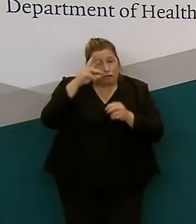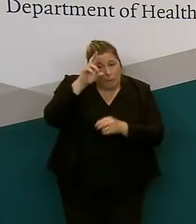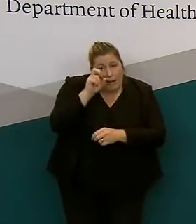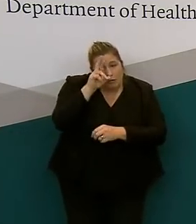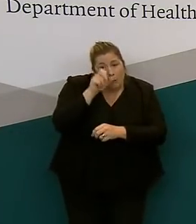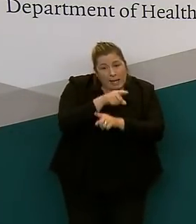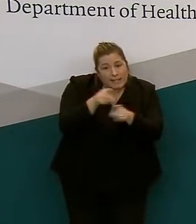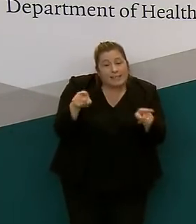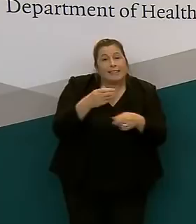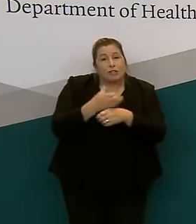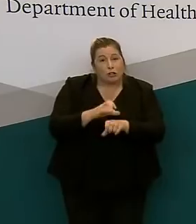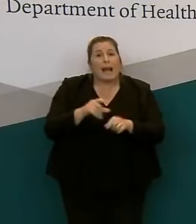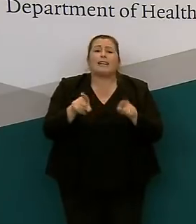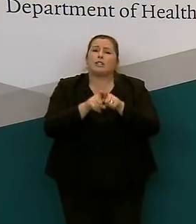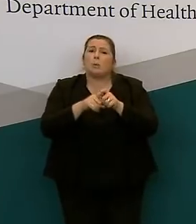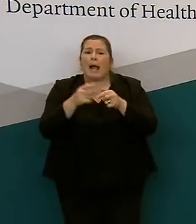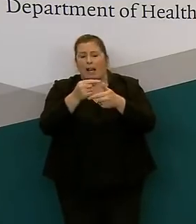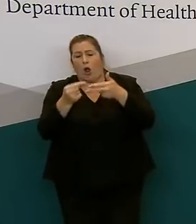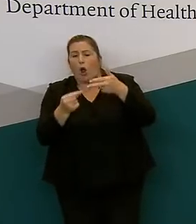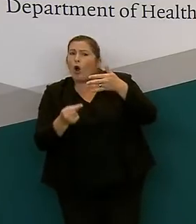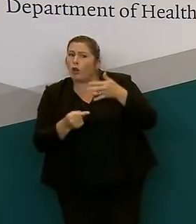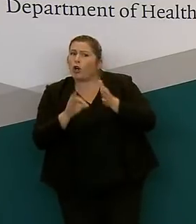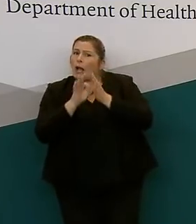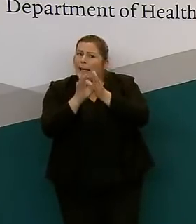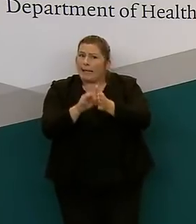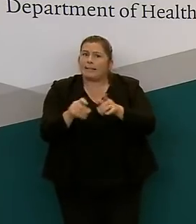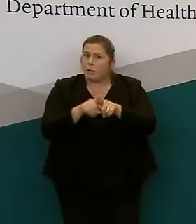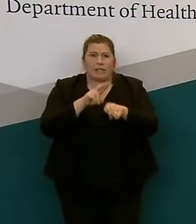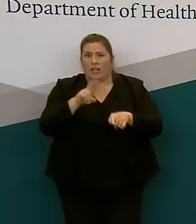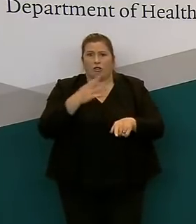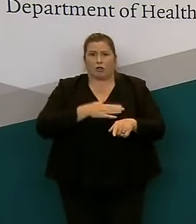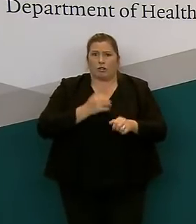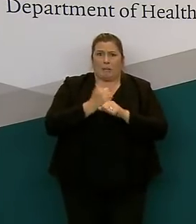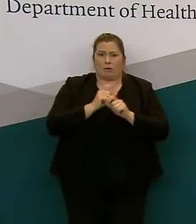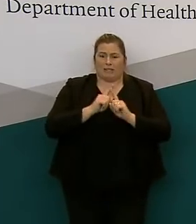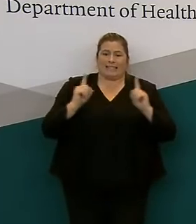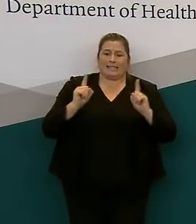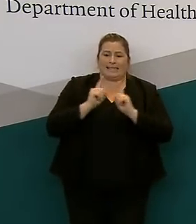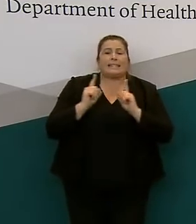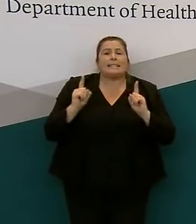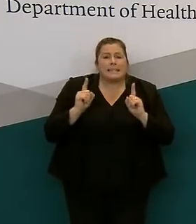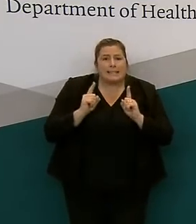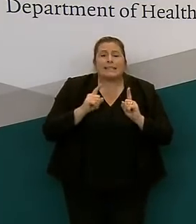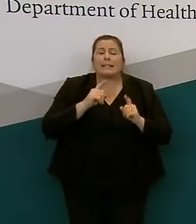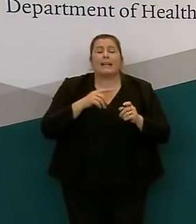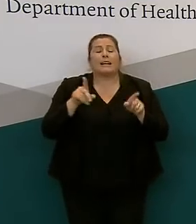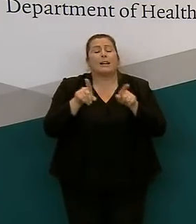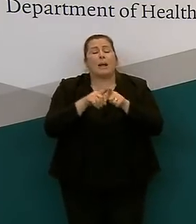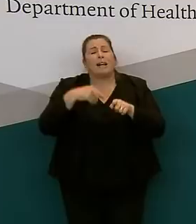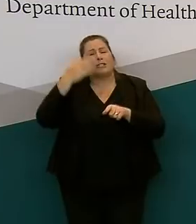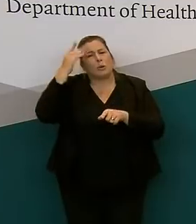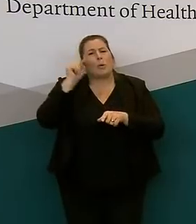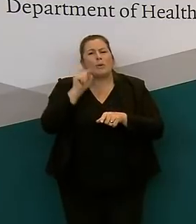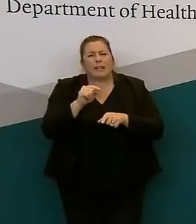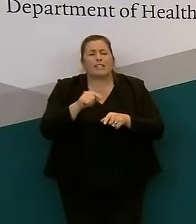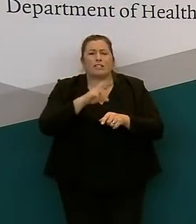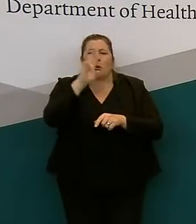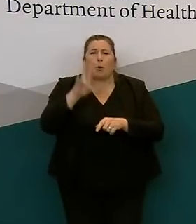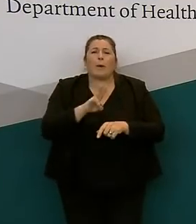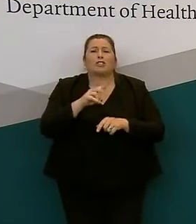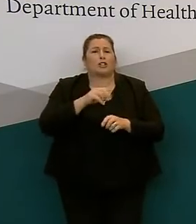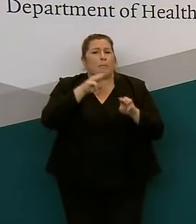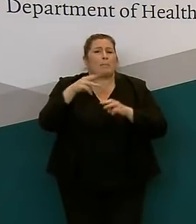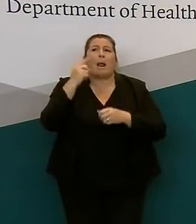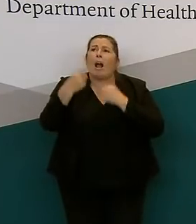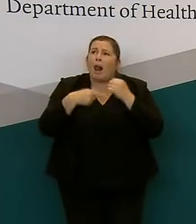recommending. I know and I fully accept and understand that these questions come down to the issue of distance, and I